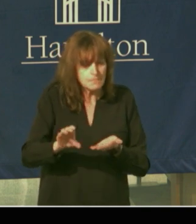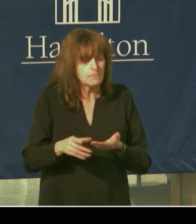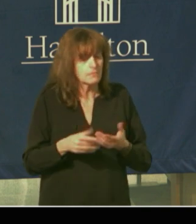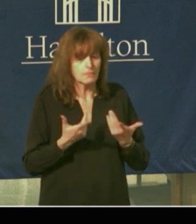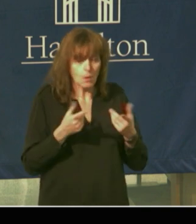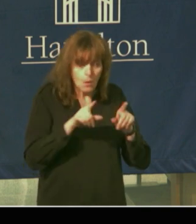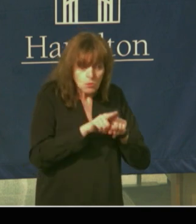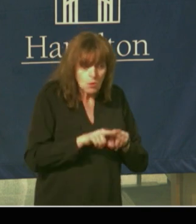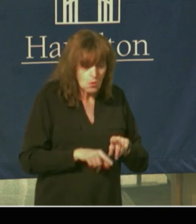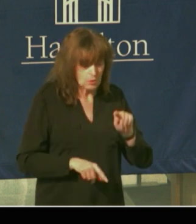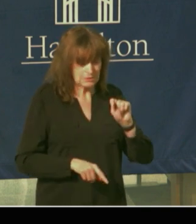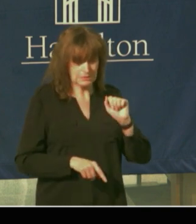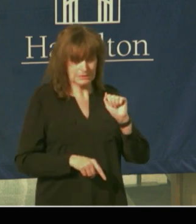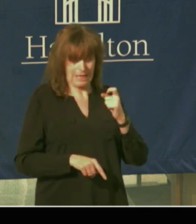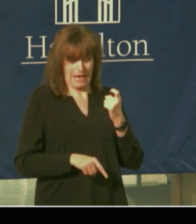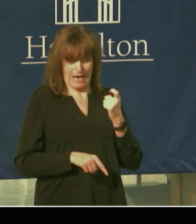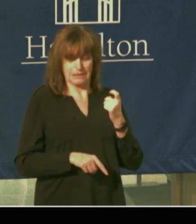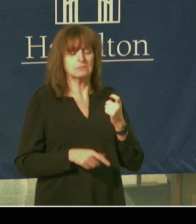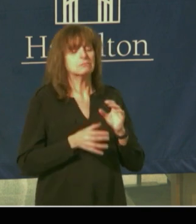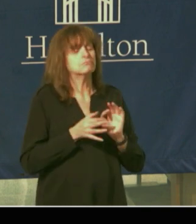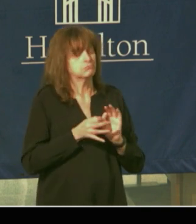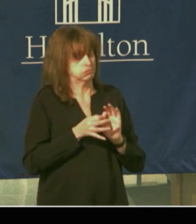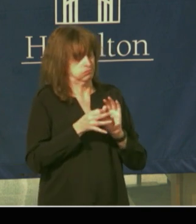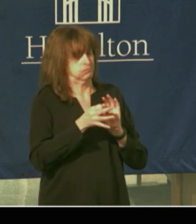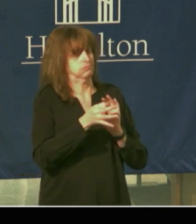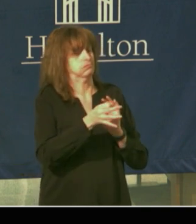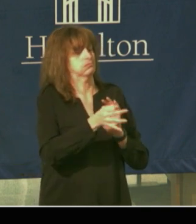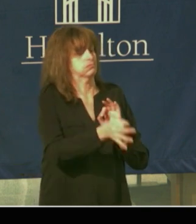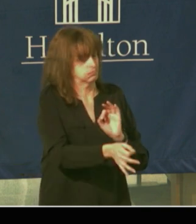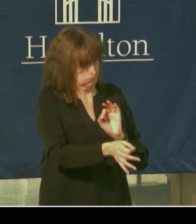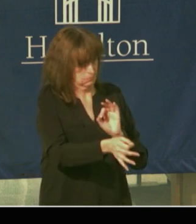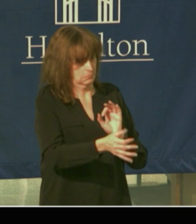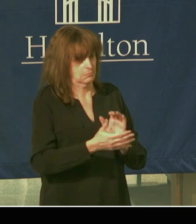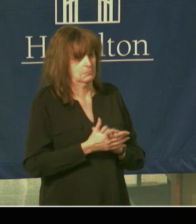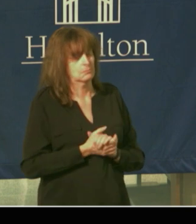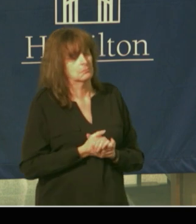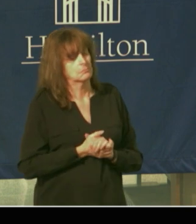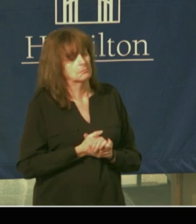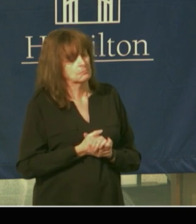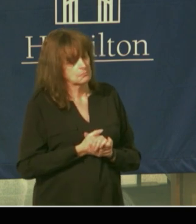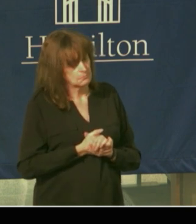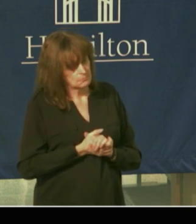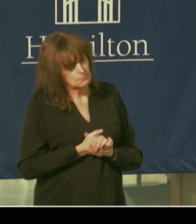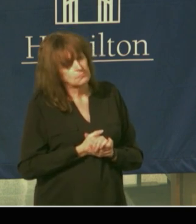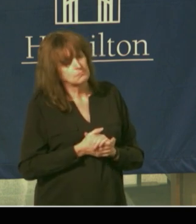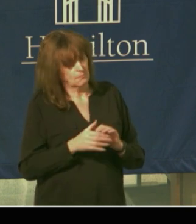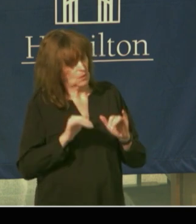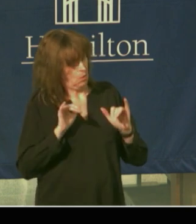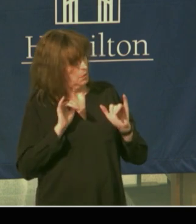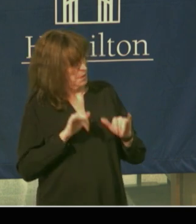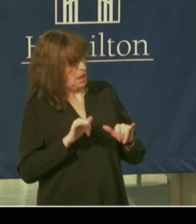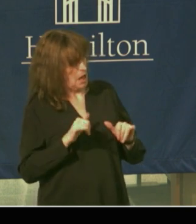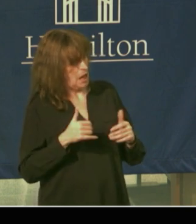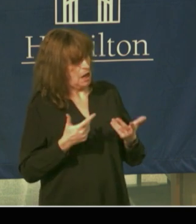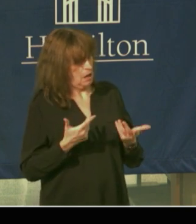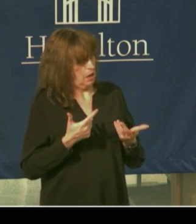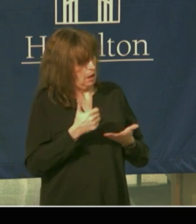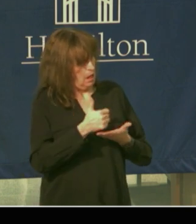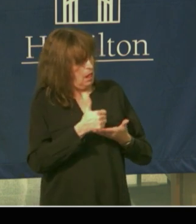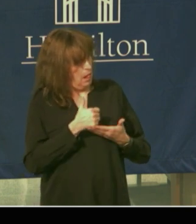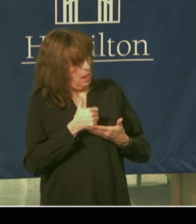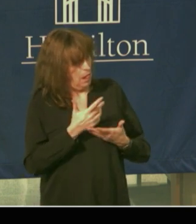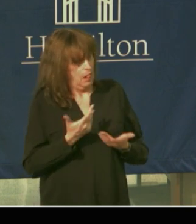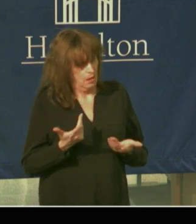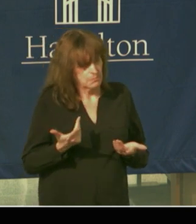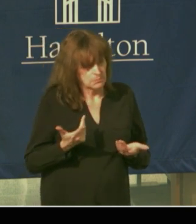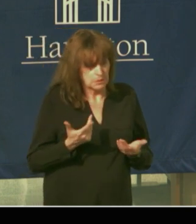withheld on their employee remuneration. So that's a benefit. Income tax deferral, so that can now be deferred until